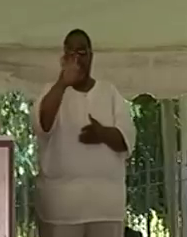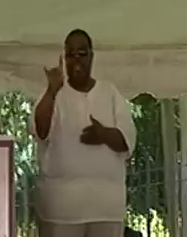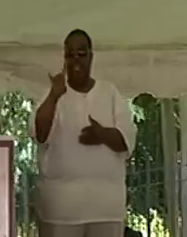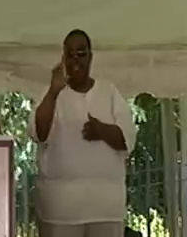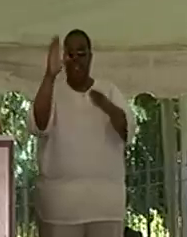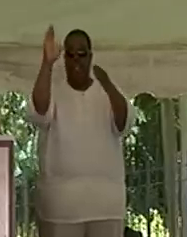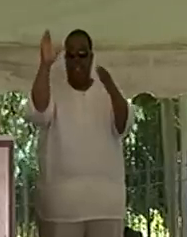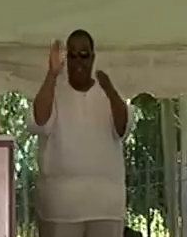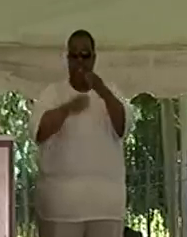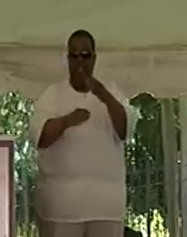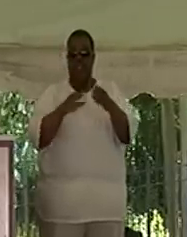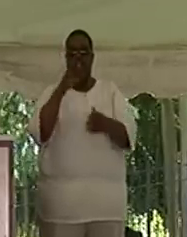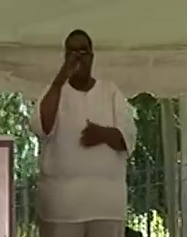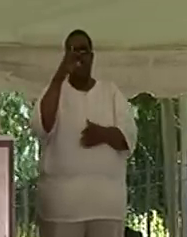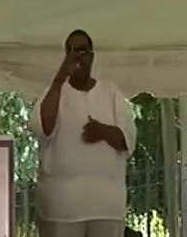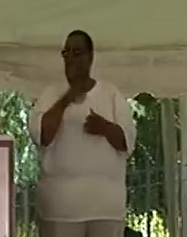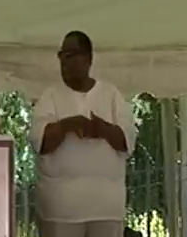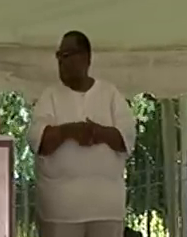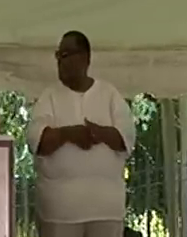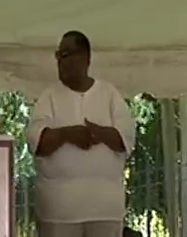1,688. They broke 1,700.